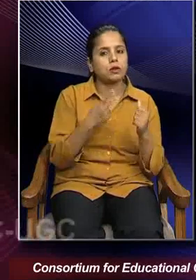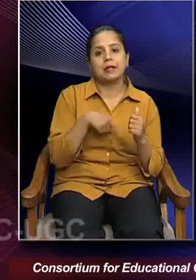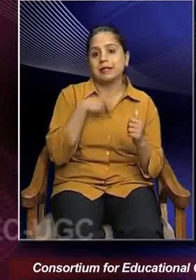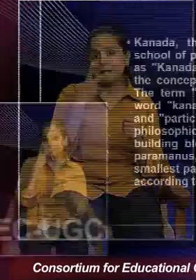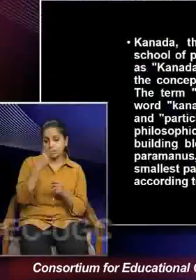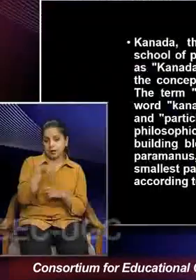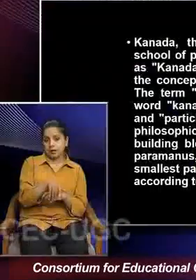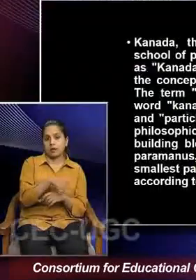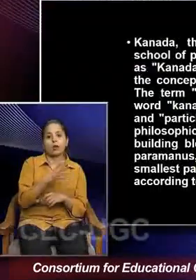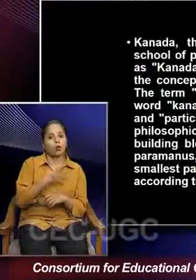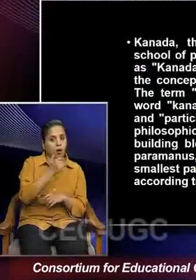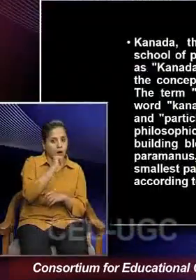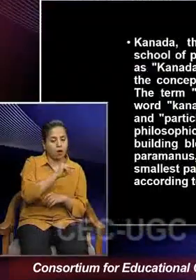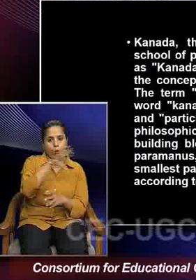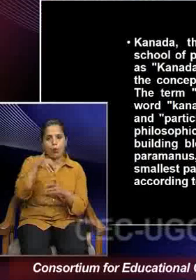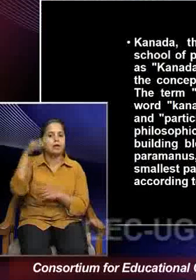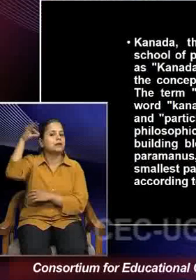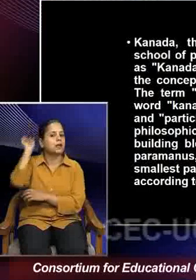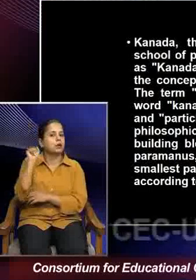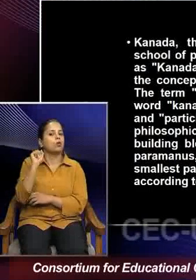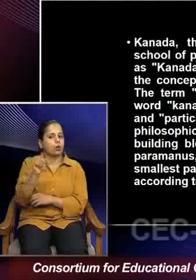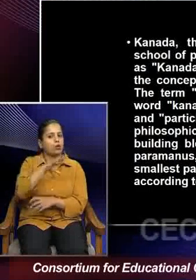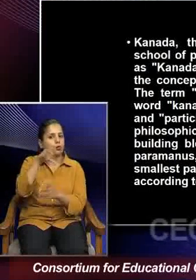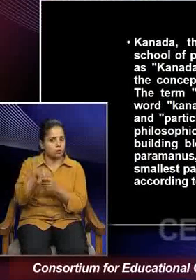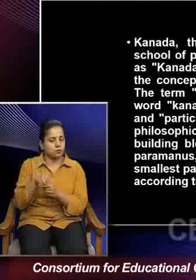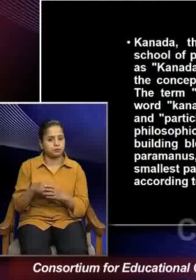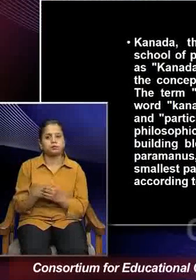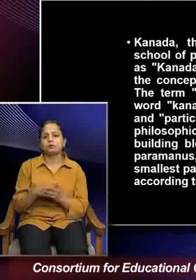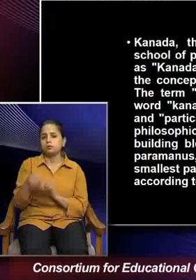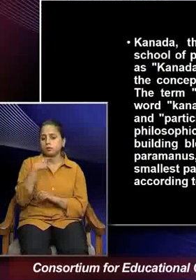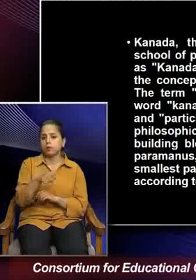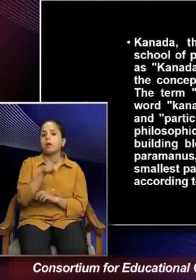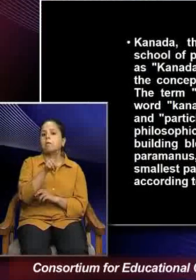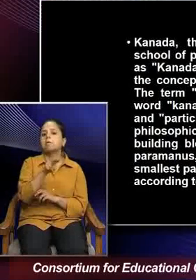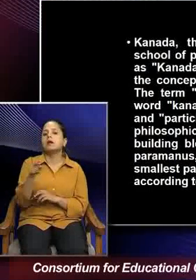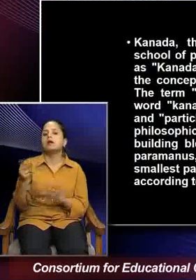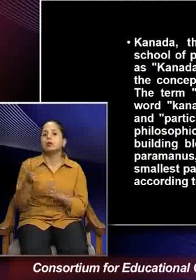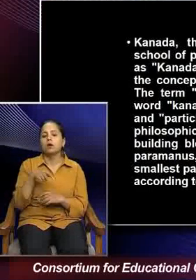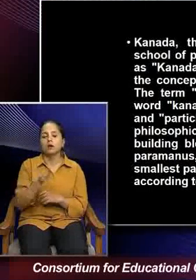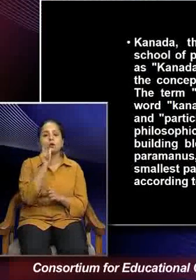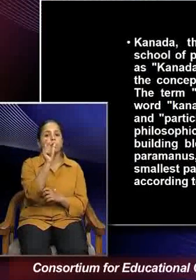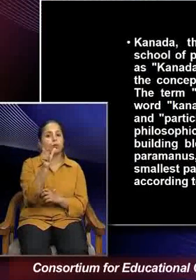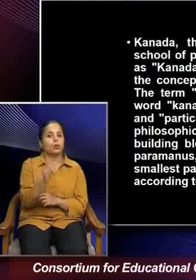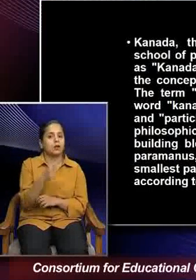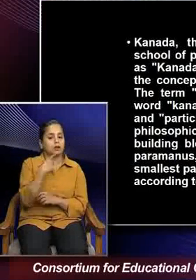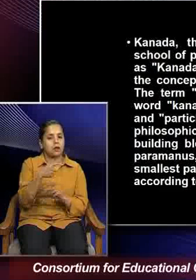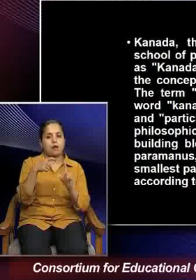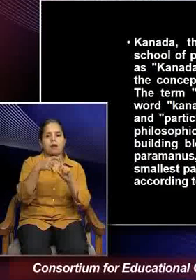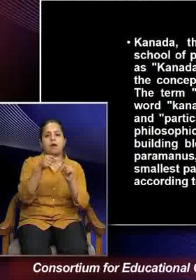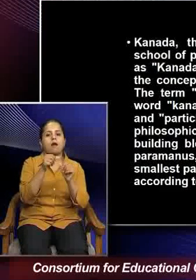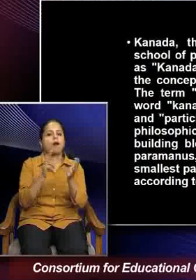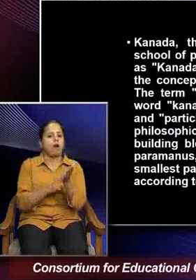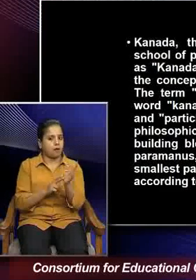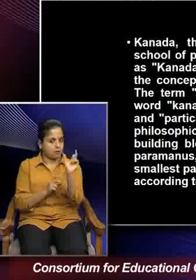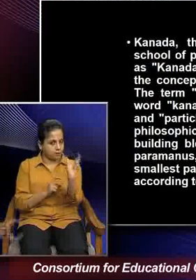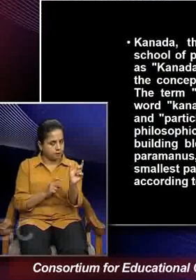and particle in Sanskrit. Fine, so that is where the term Kan has been